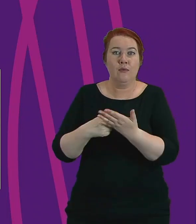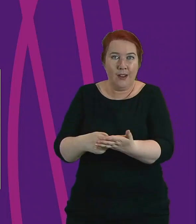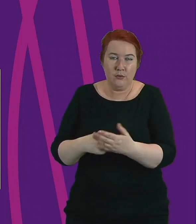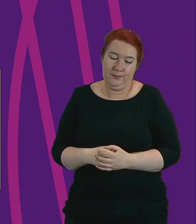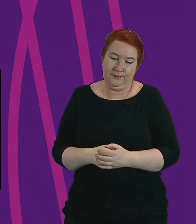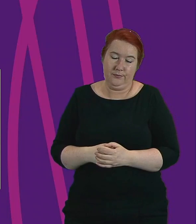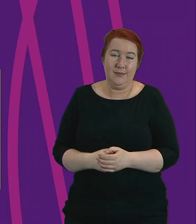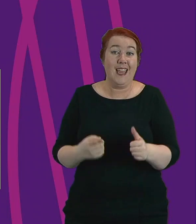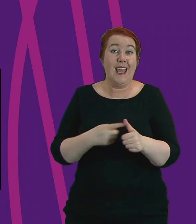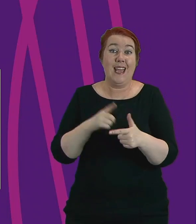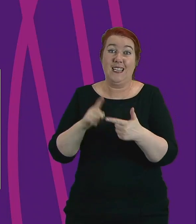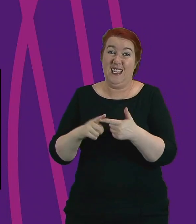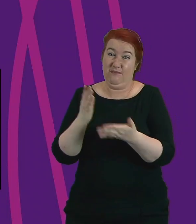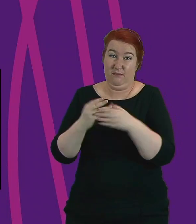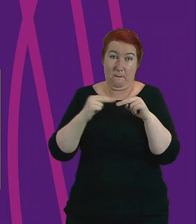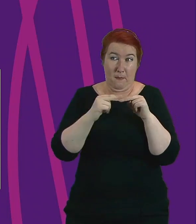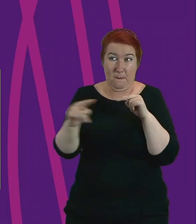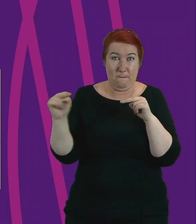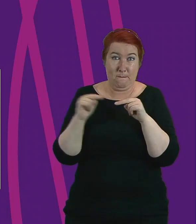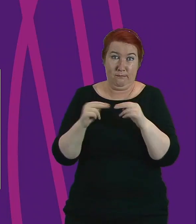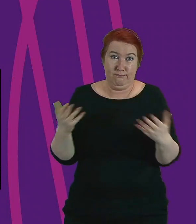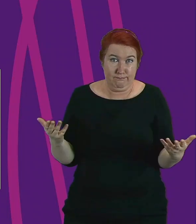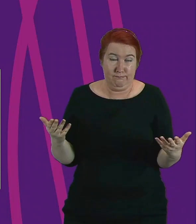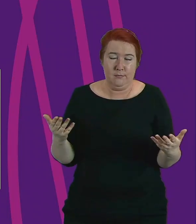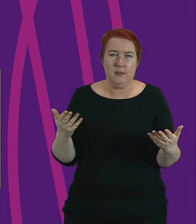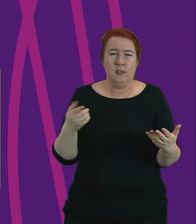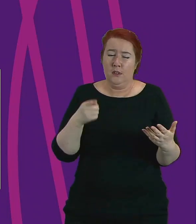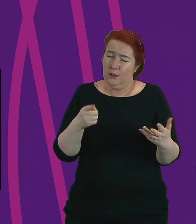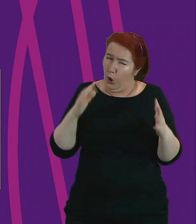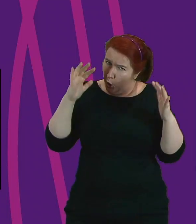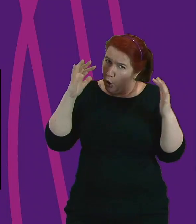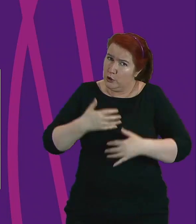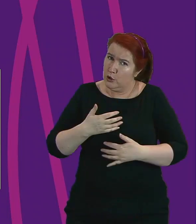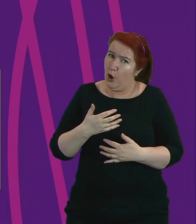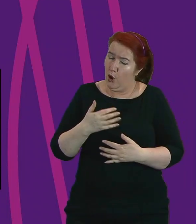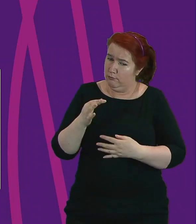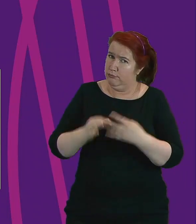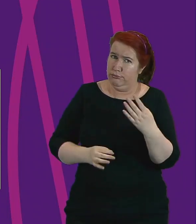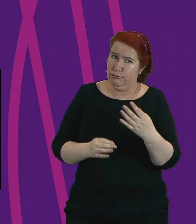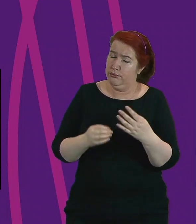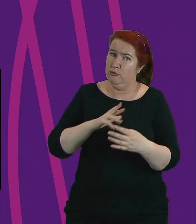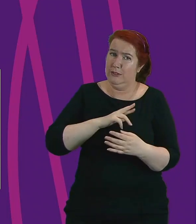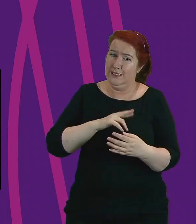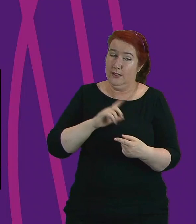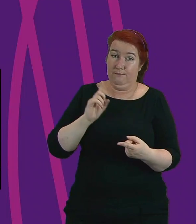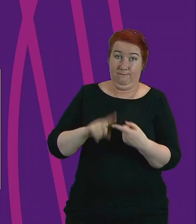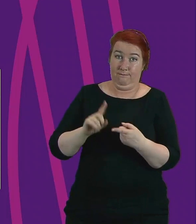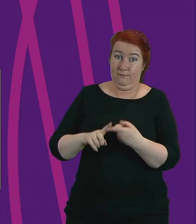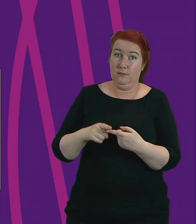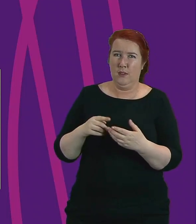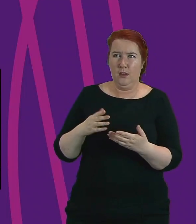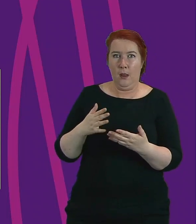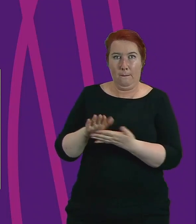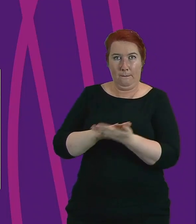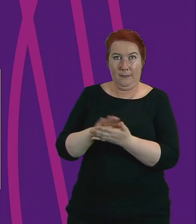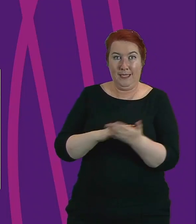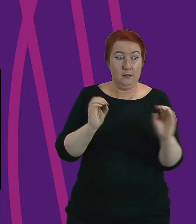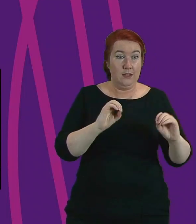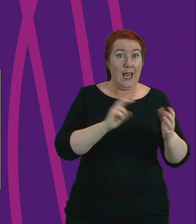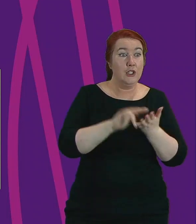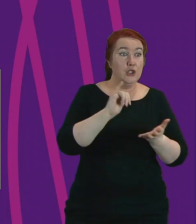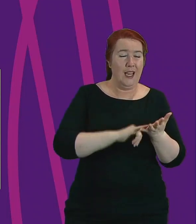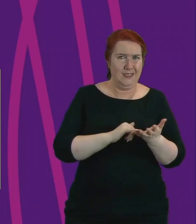are deserted. This reality is concerning on several levels. Firstly, it suggests a tremendous level of human suffering in our communities